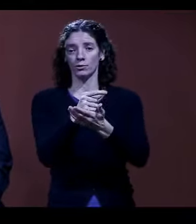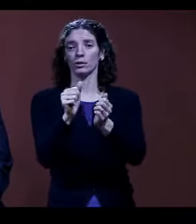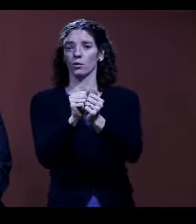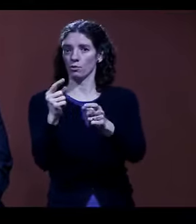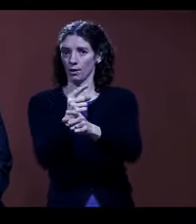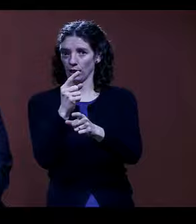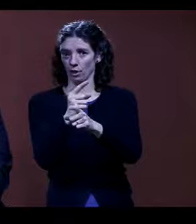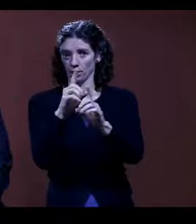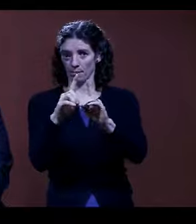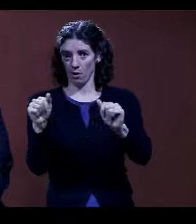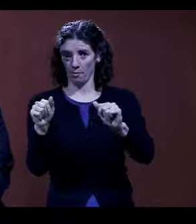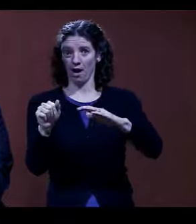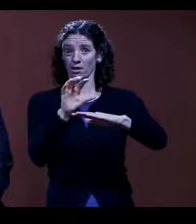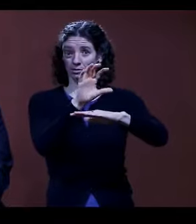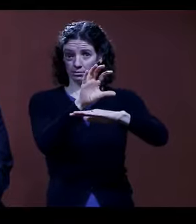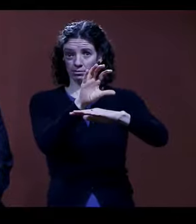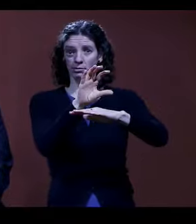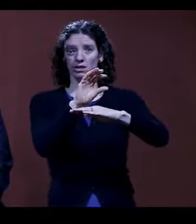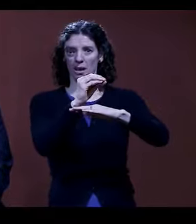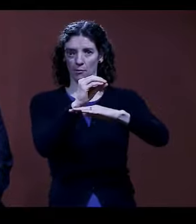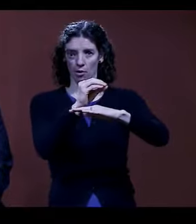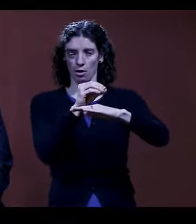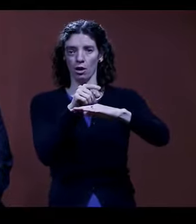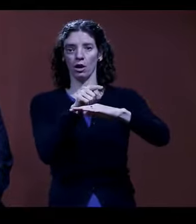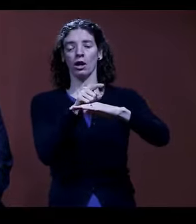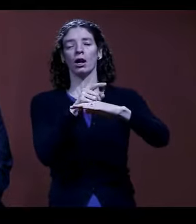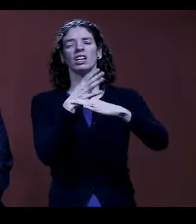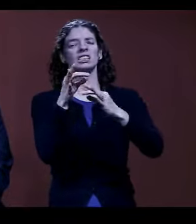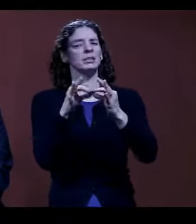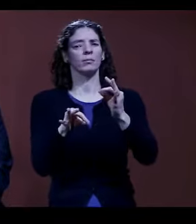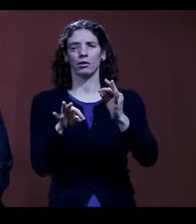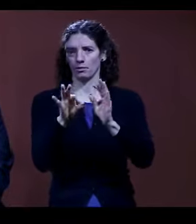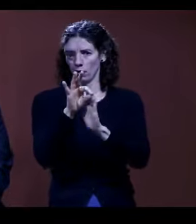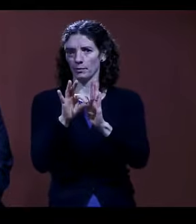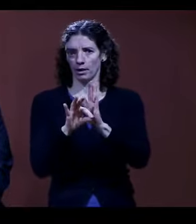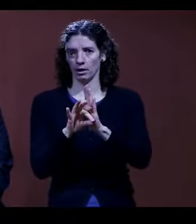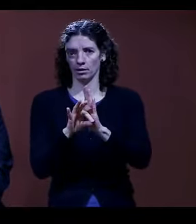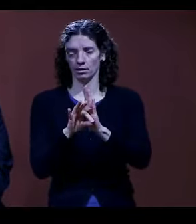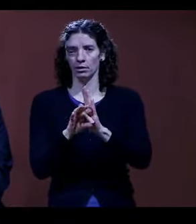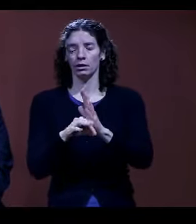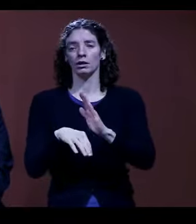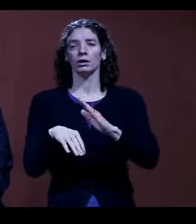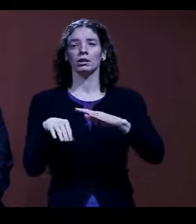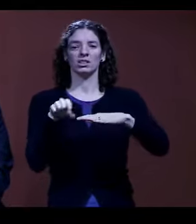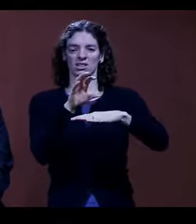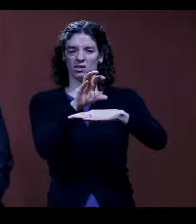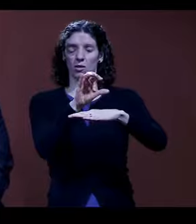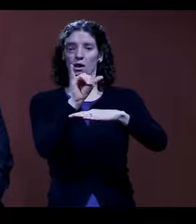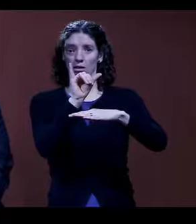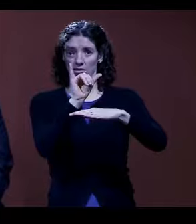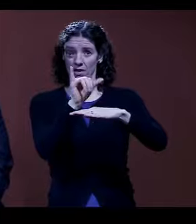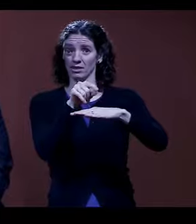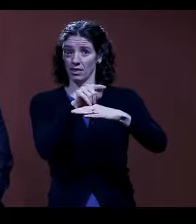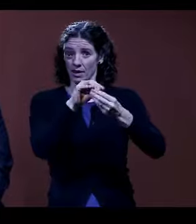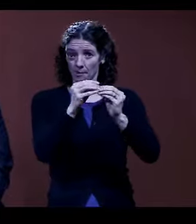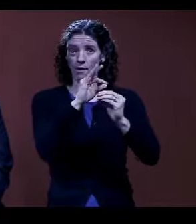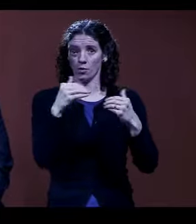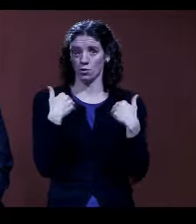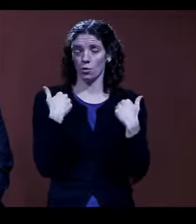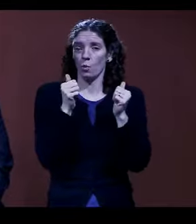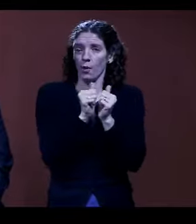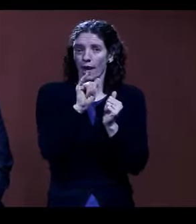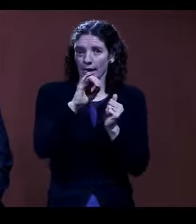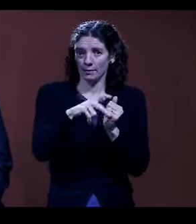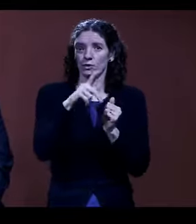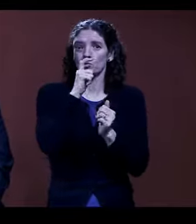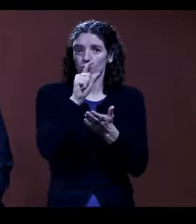regular diploma. And there's a pretty simple formula for doing that. And the top number, the numerator, is really the number of youth with